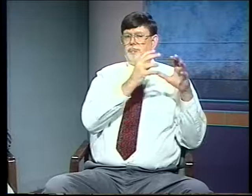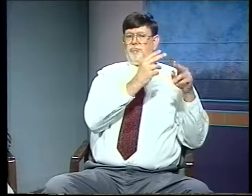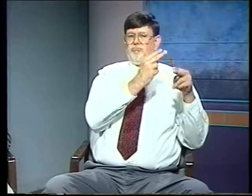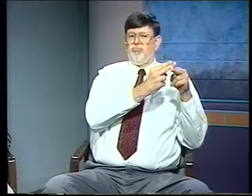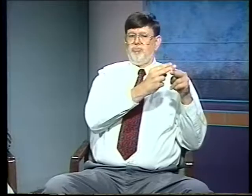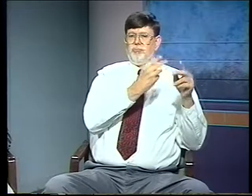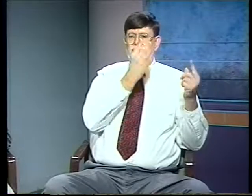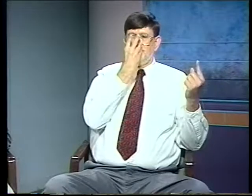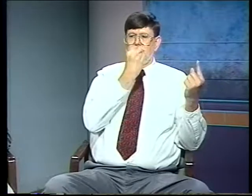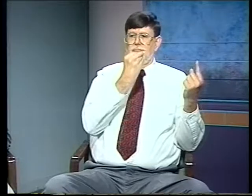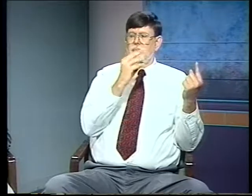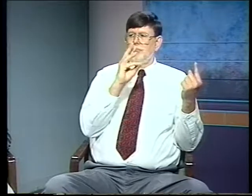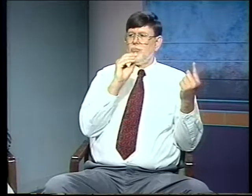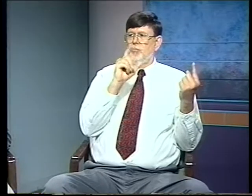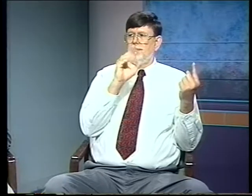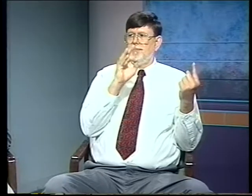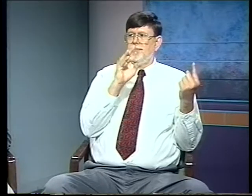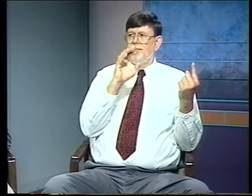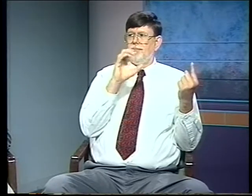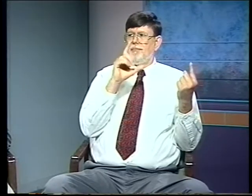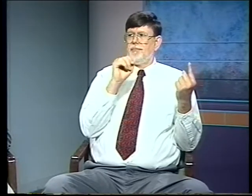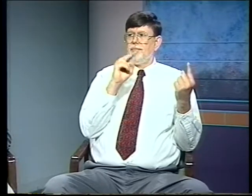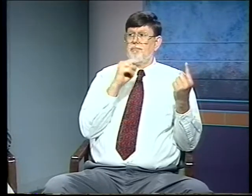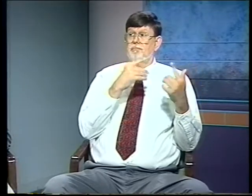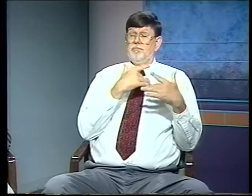And we have one clan, which is known as the Wolf Clan.